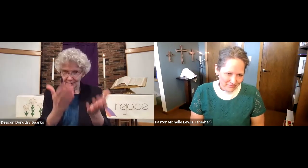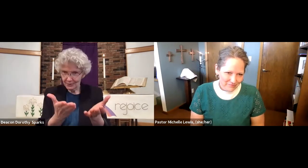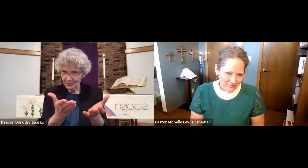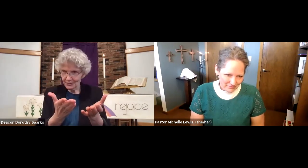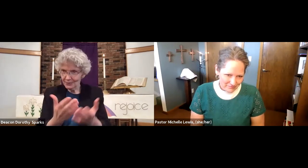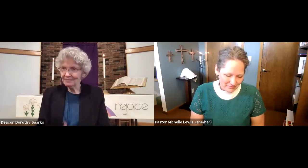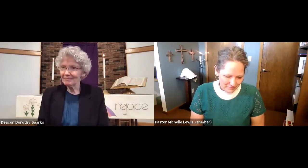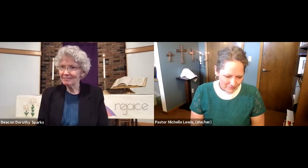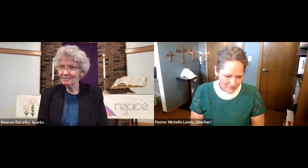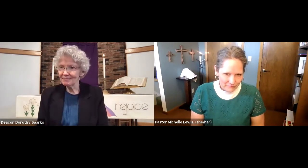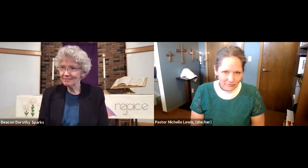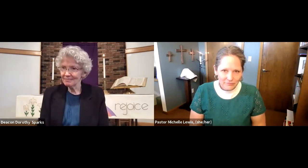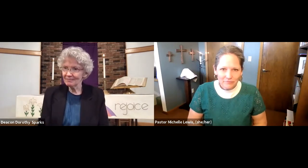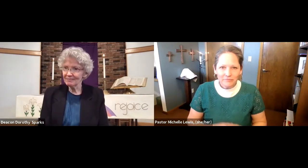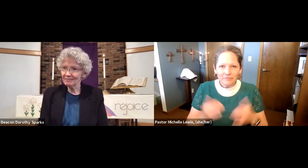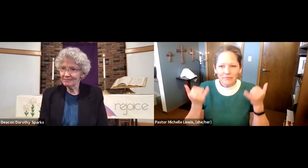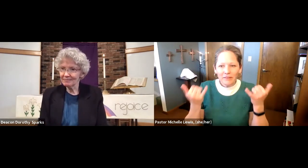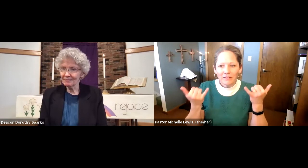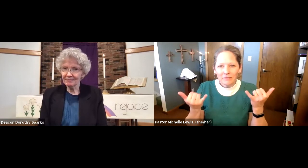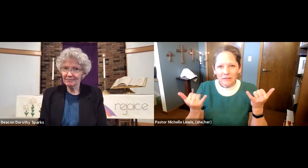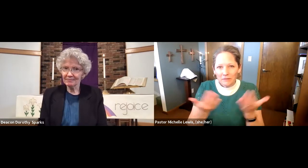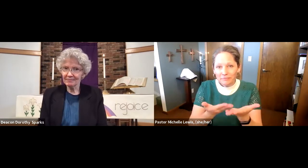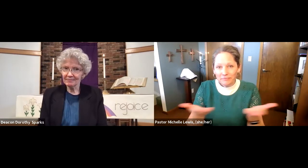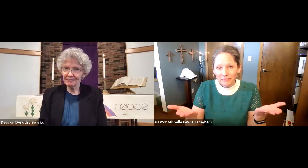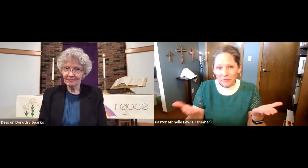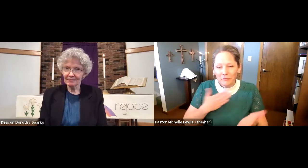congregation, and also with you.